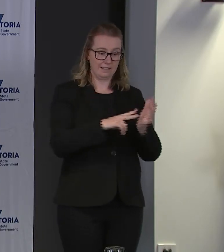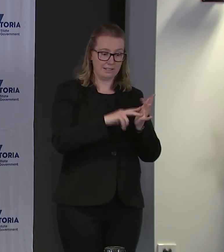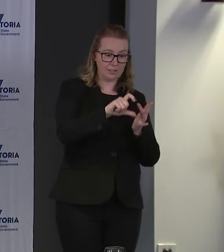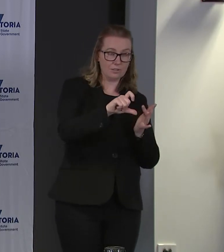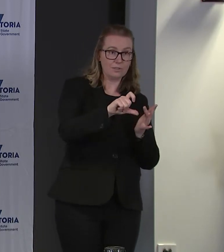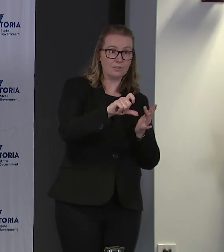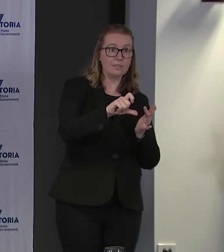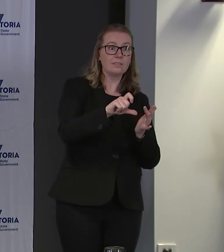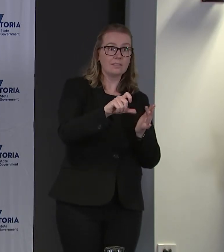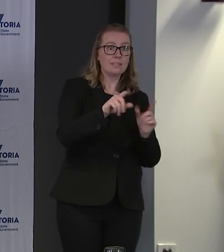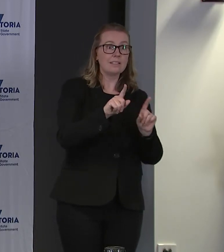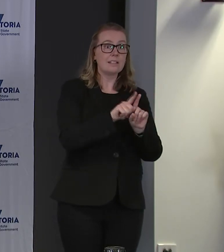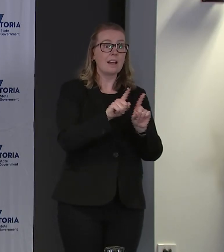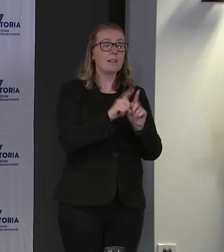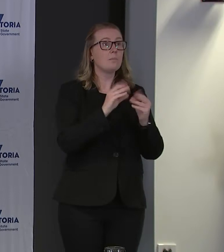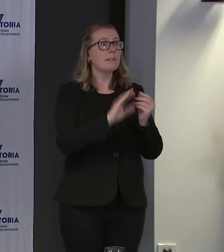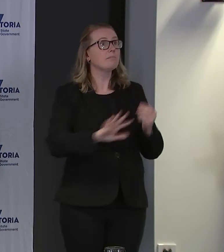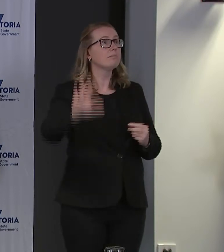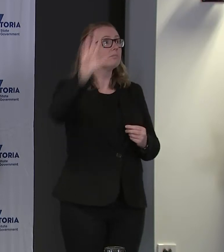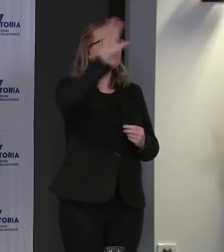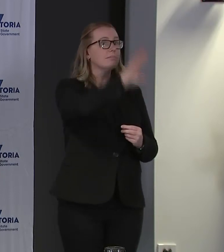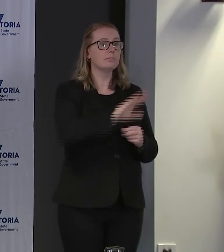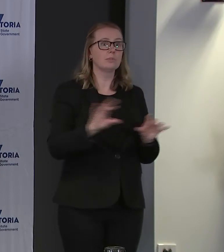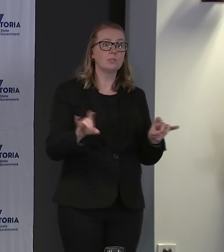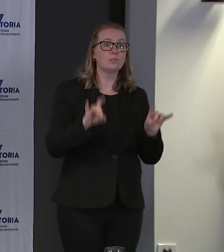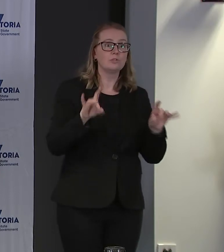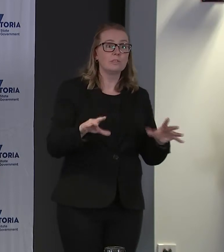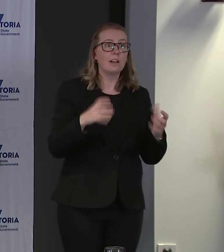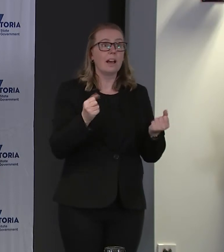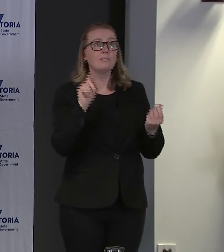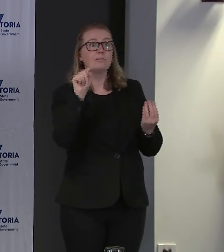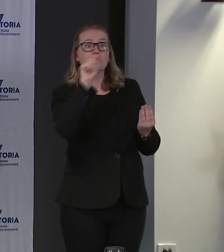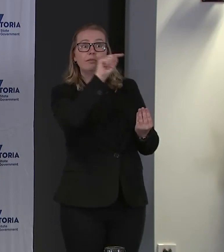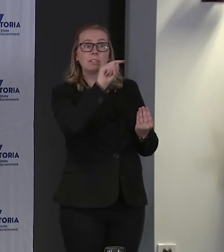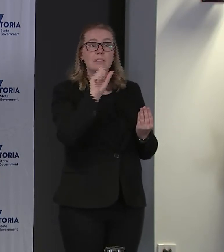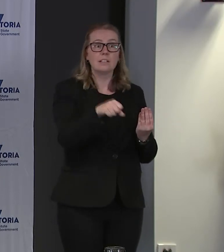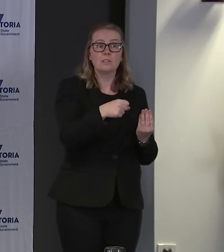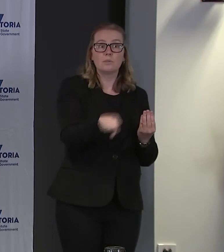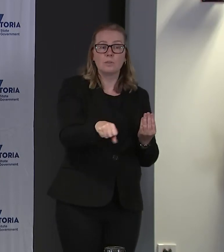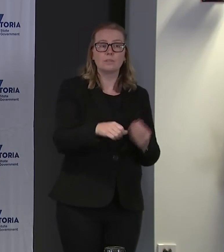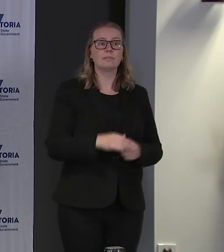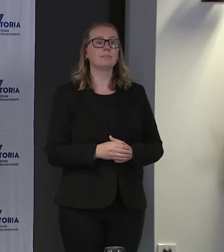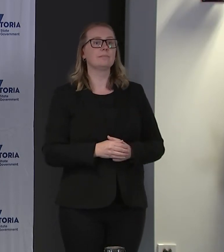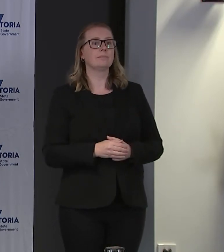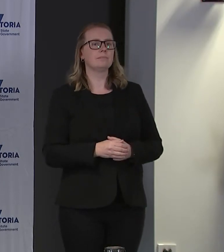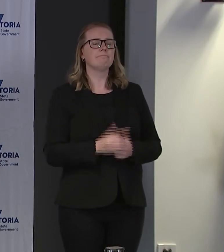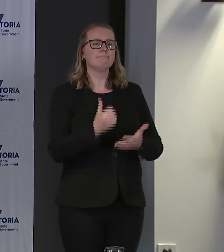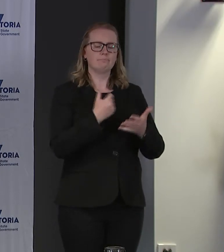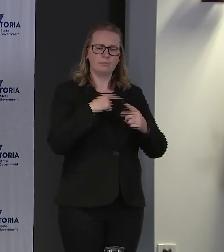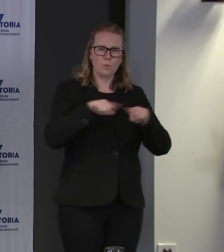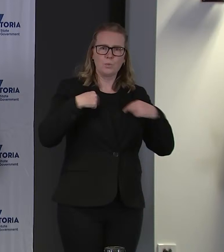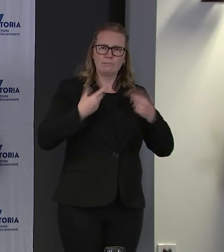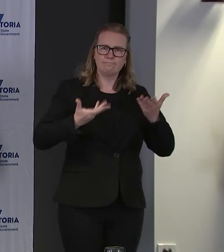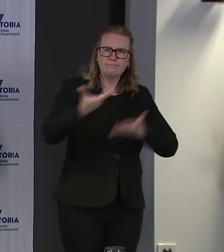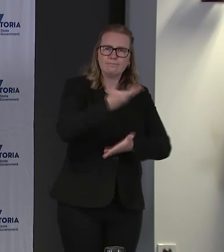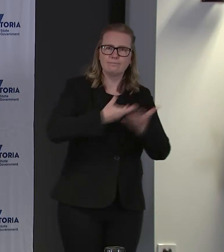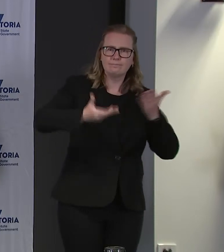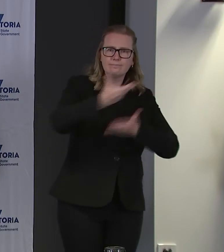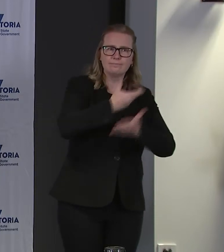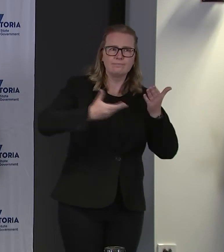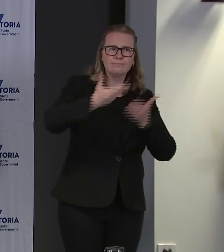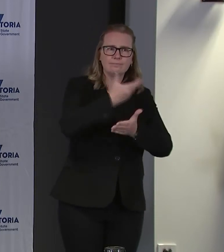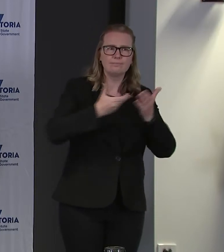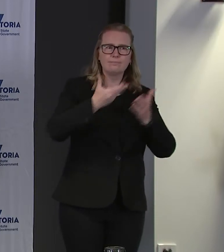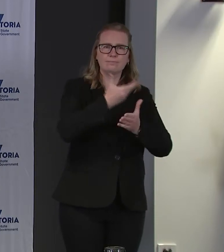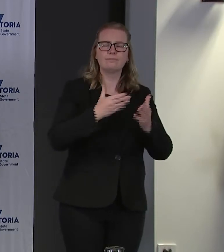Victoria and our national network? And nationally, there is constant discussion amongst these experts